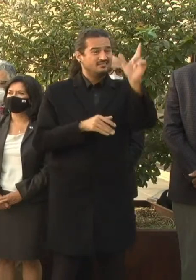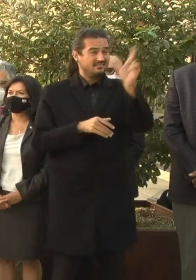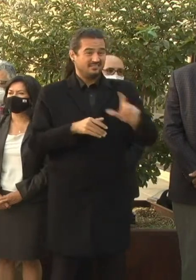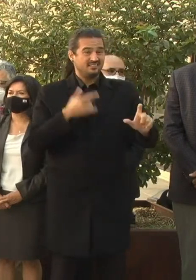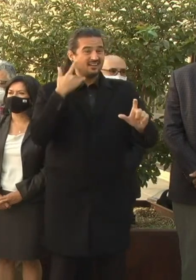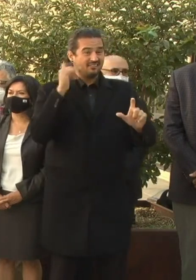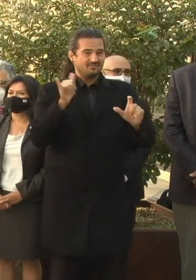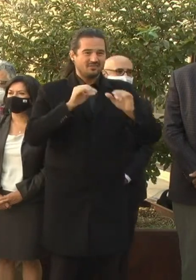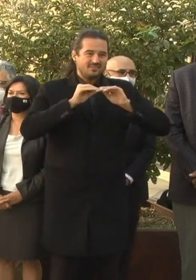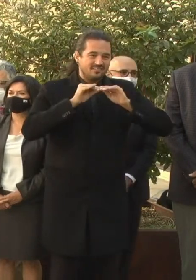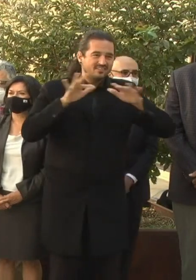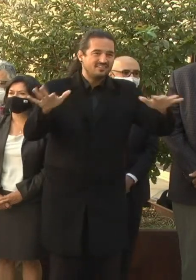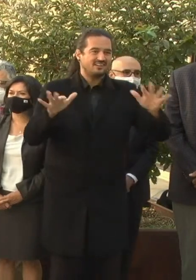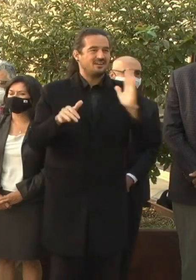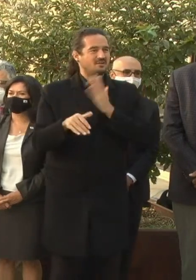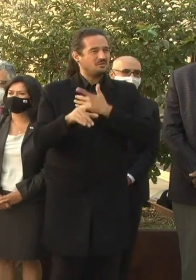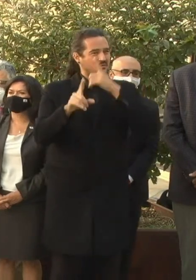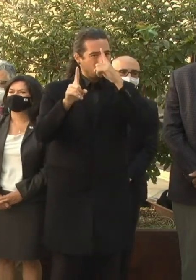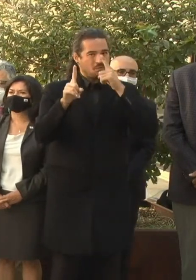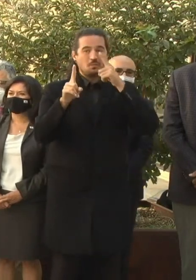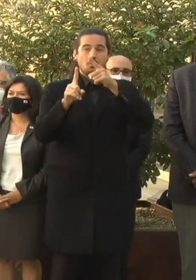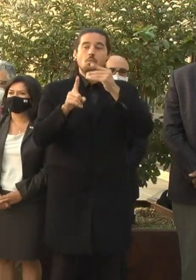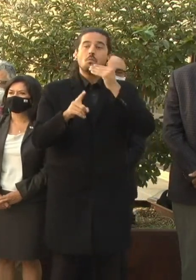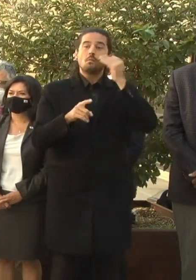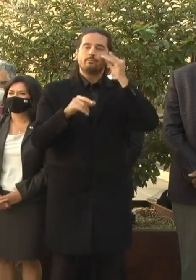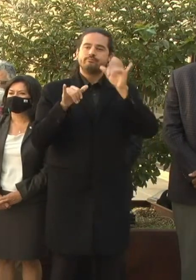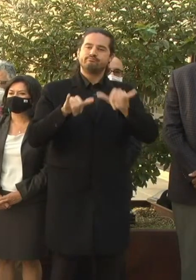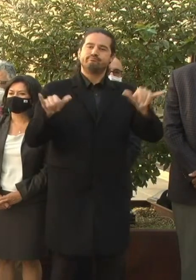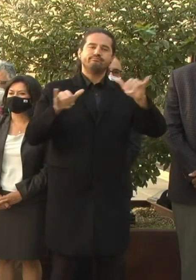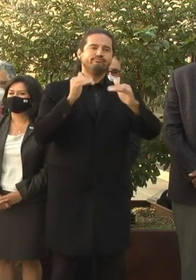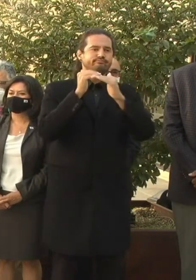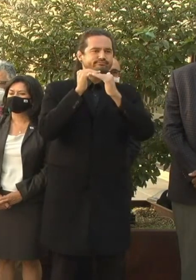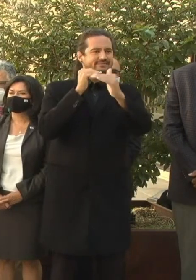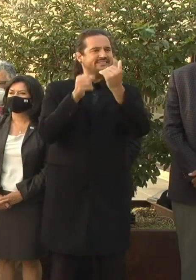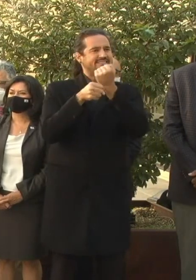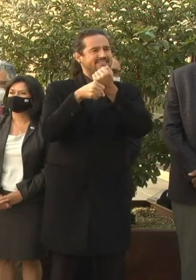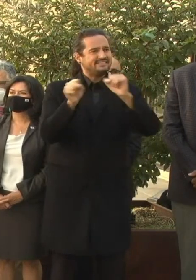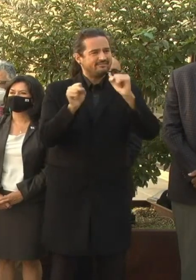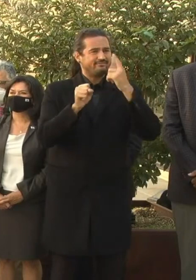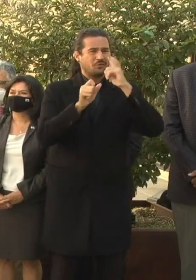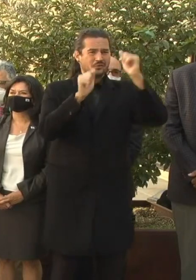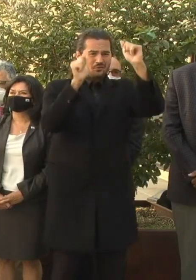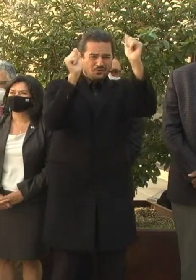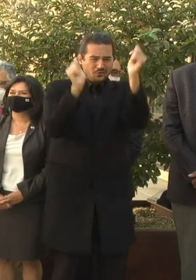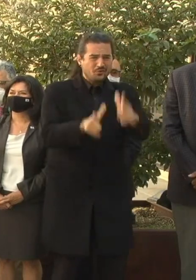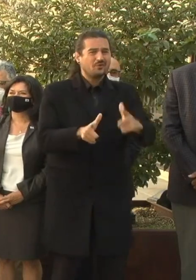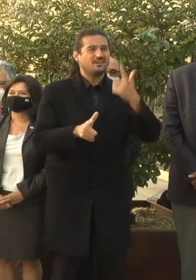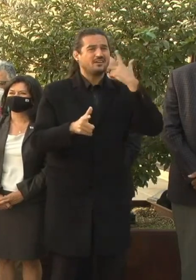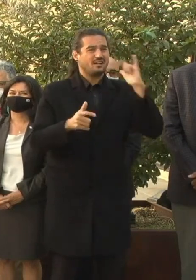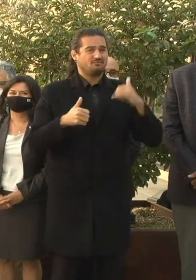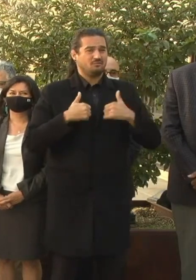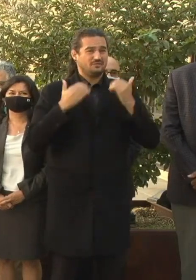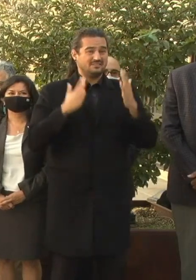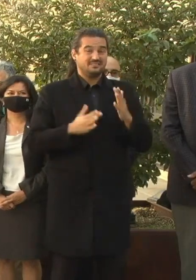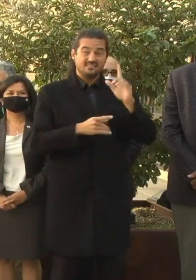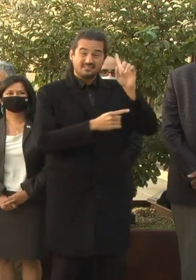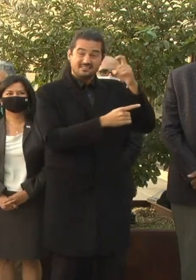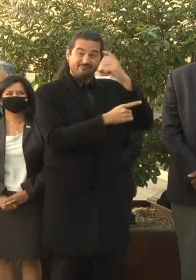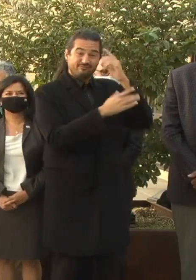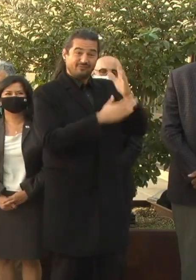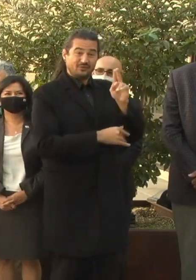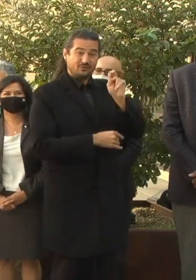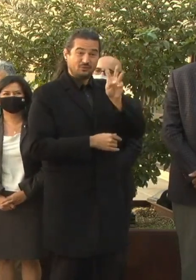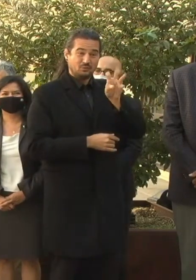housing stability for all Californians. Governor Newsom, I am excited to find out which bills you will